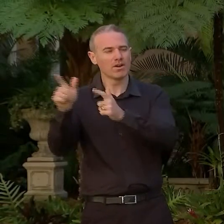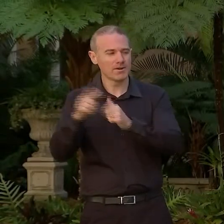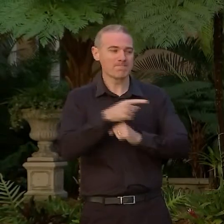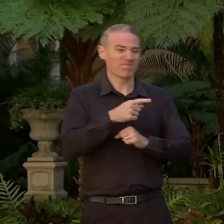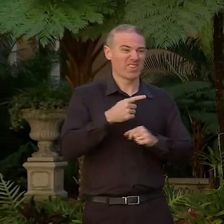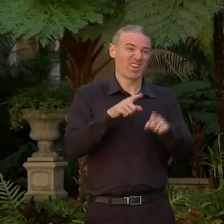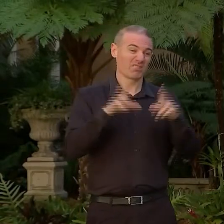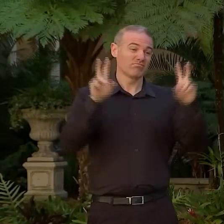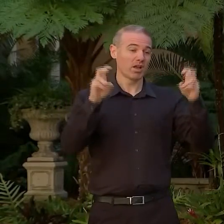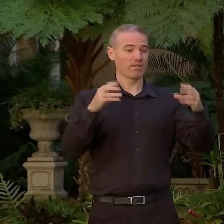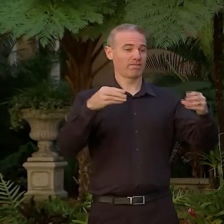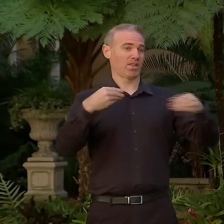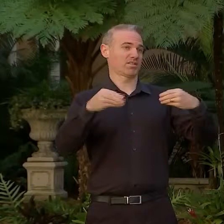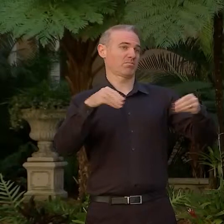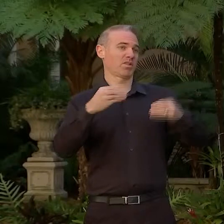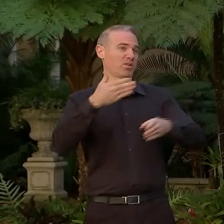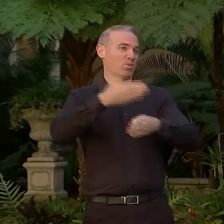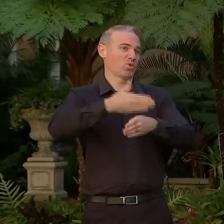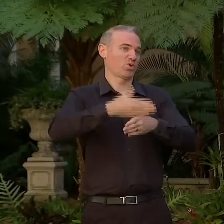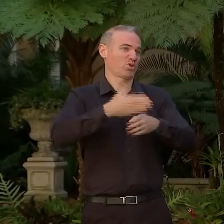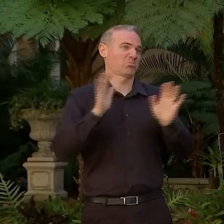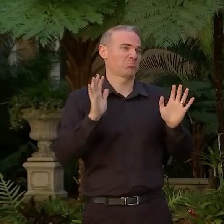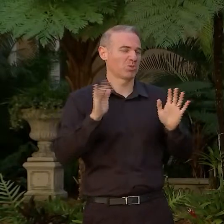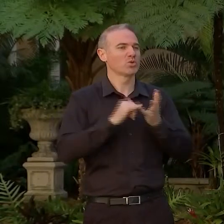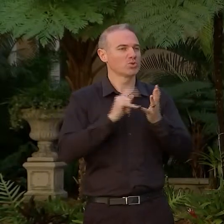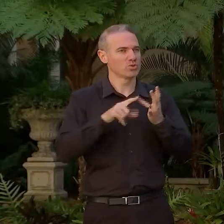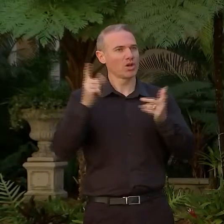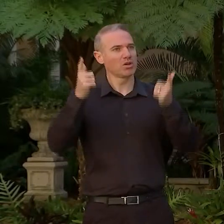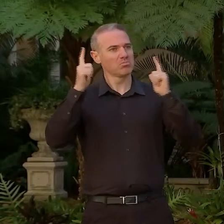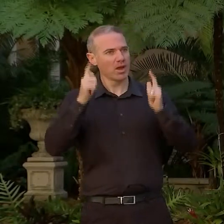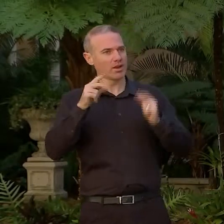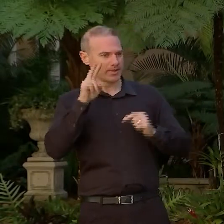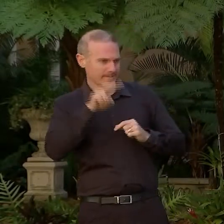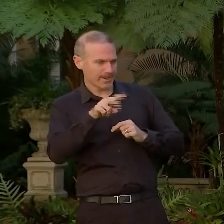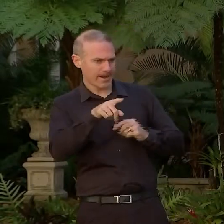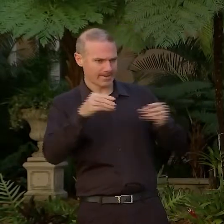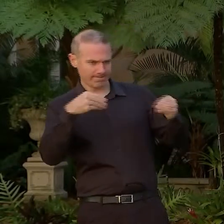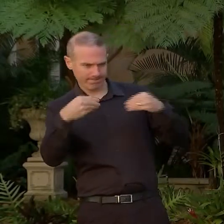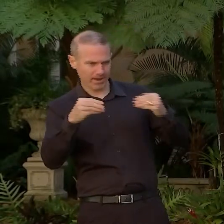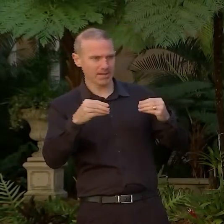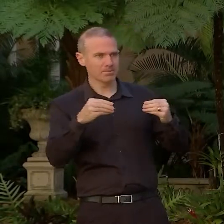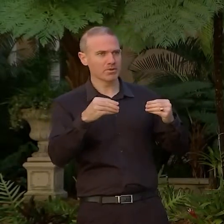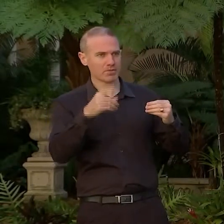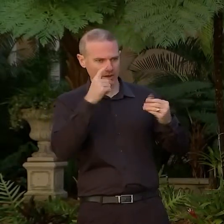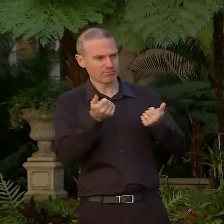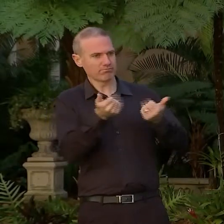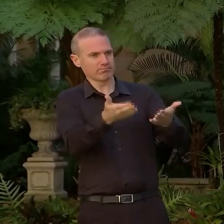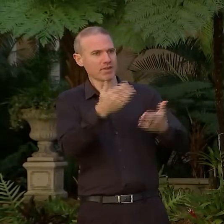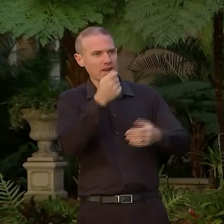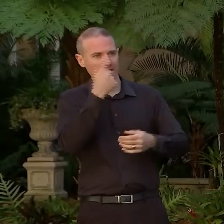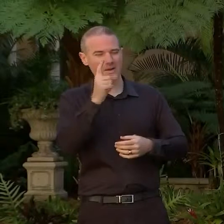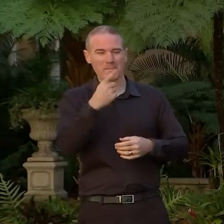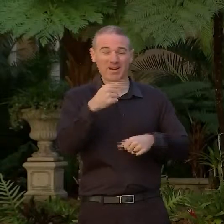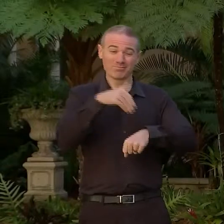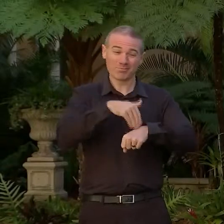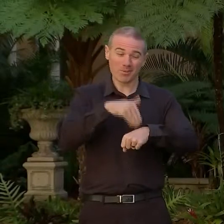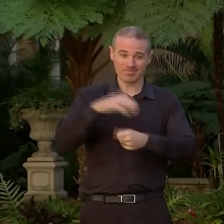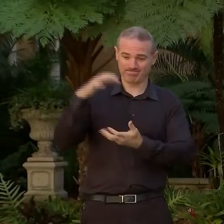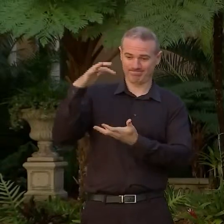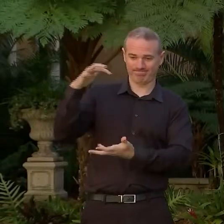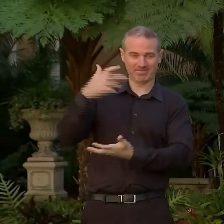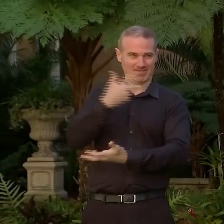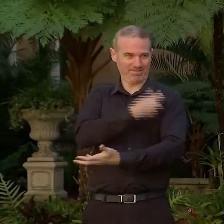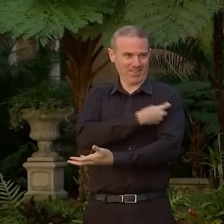referred to, that are accommodated for these workers getting vaccinated. But supply is still an issue,